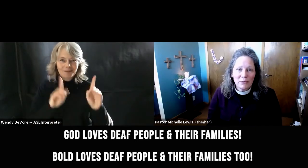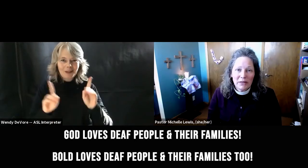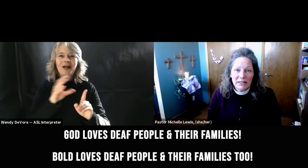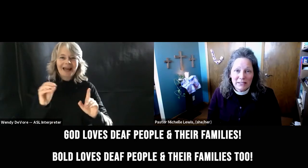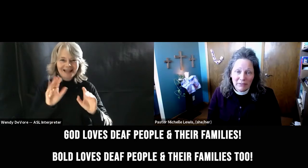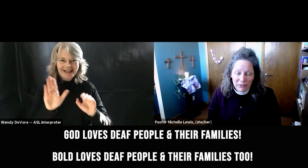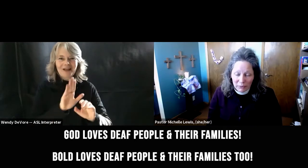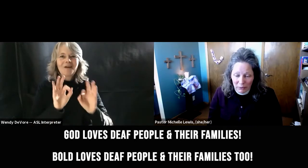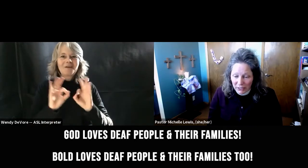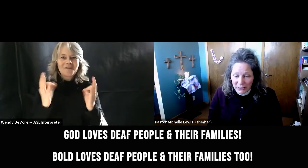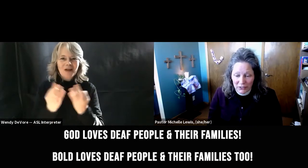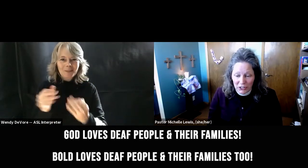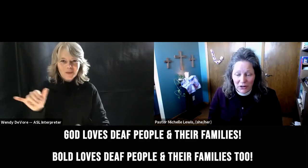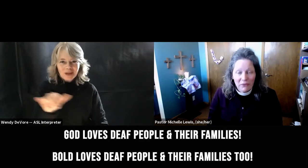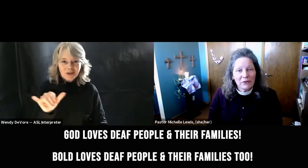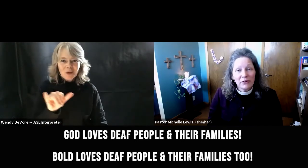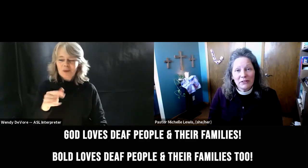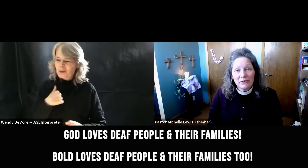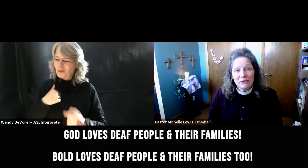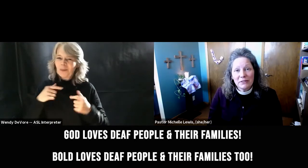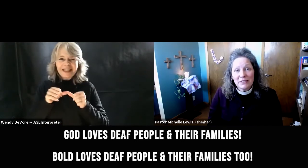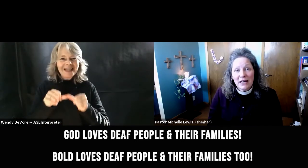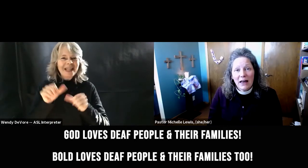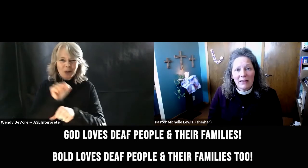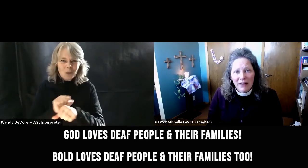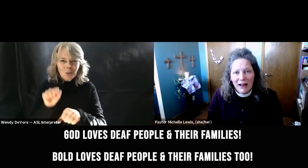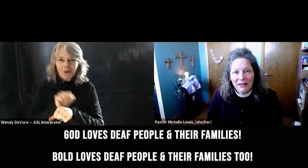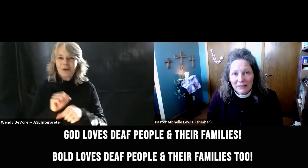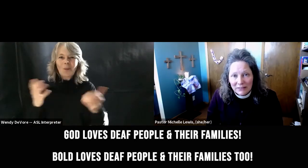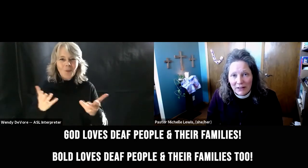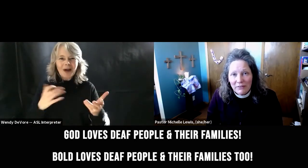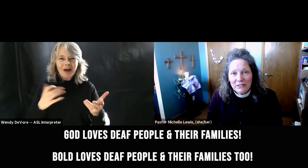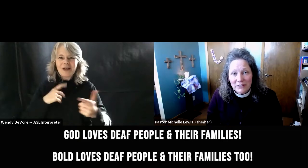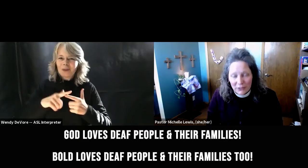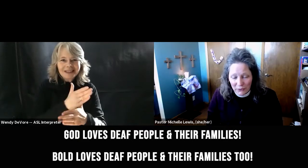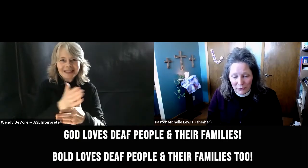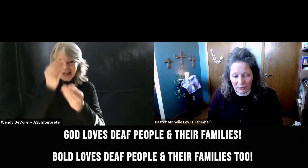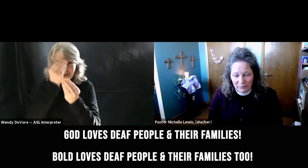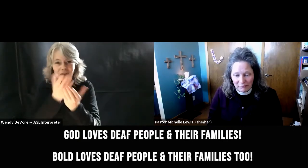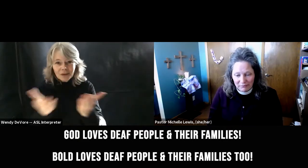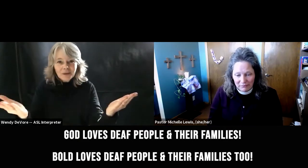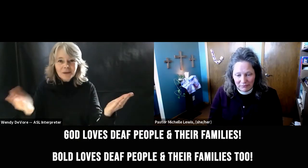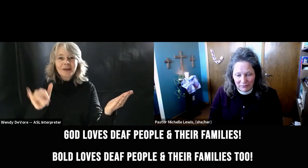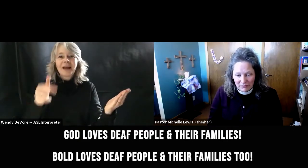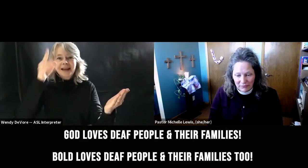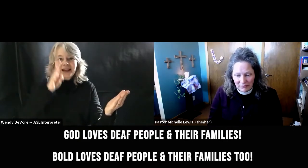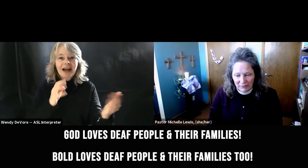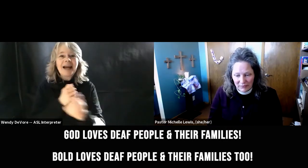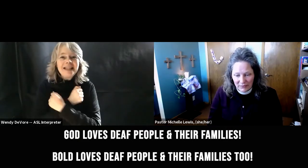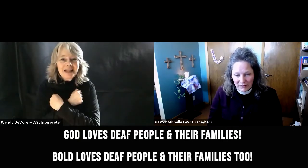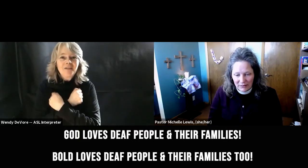So we work to share the good news. God loves you.